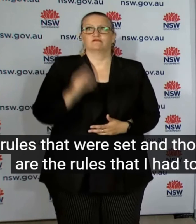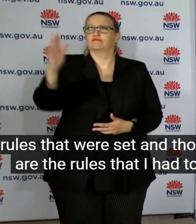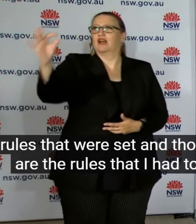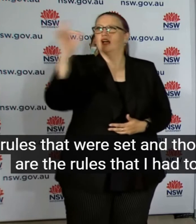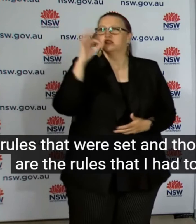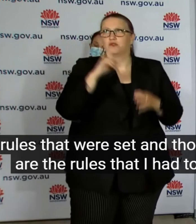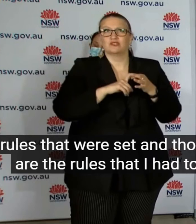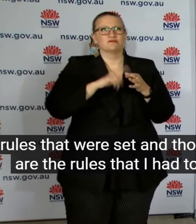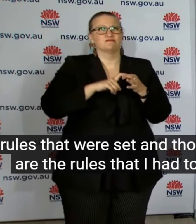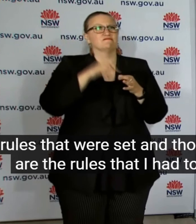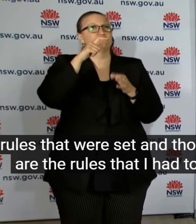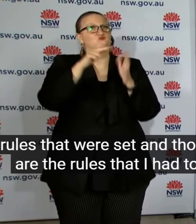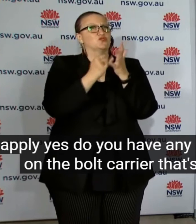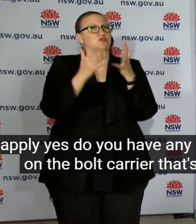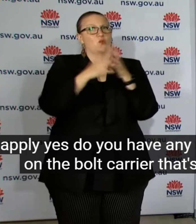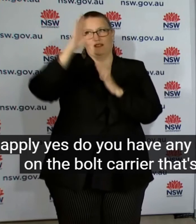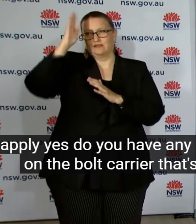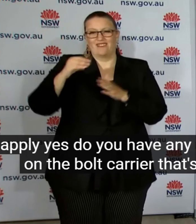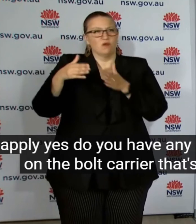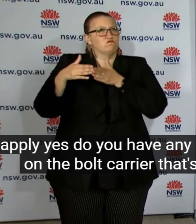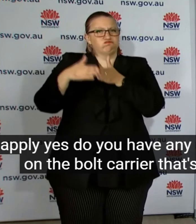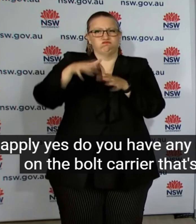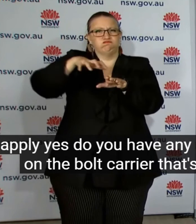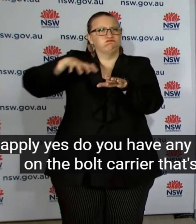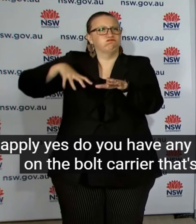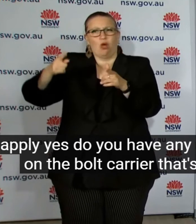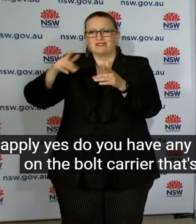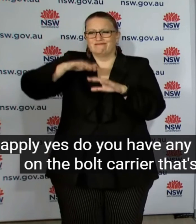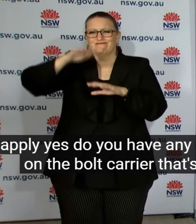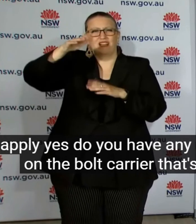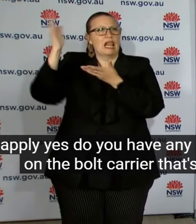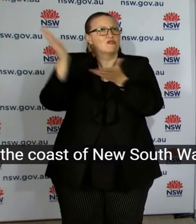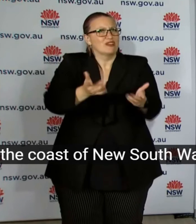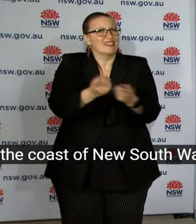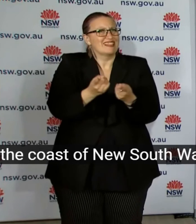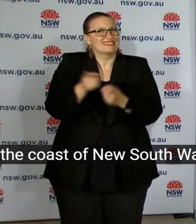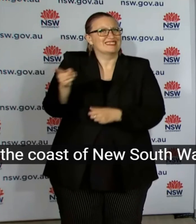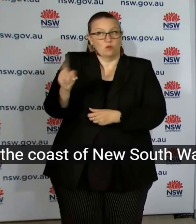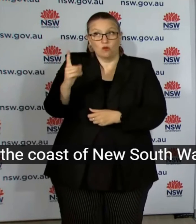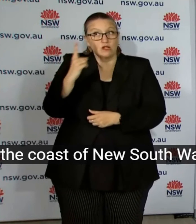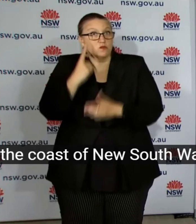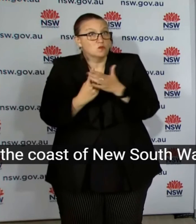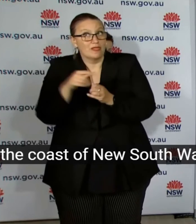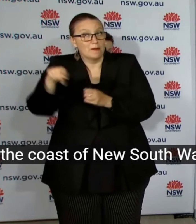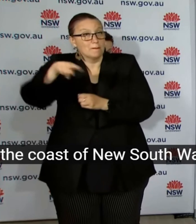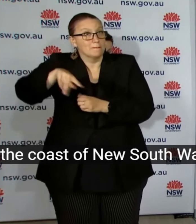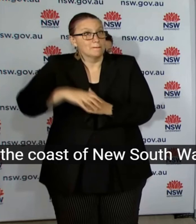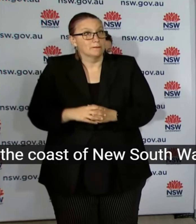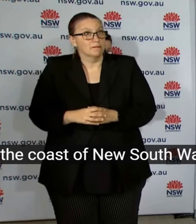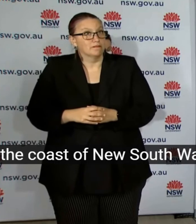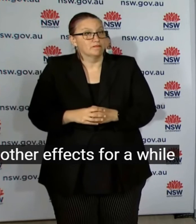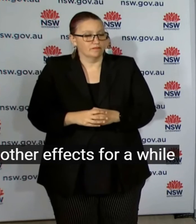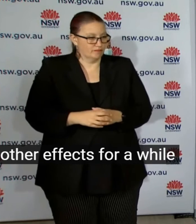off the coast of New South Wales and how that crew are? It's just before we came down. Yeah. I don't, but I'll just check